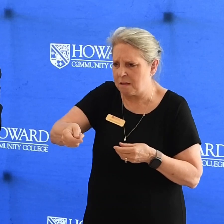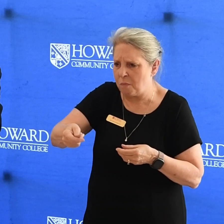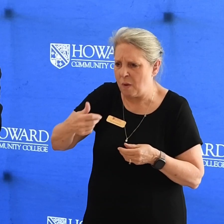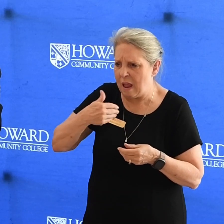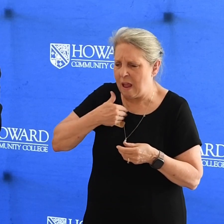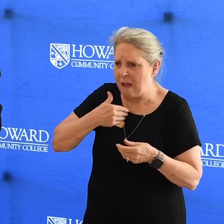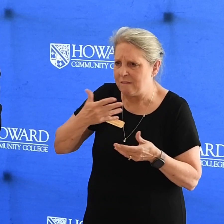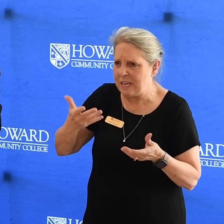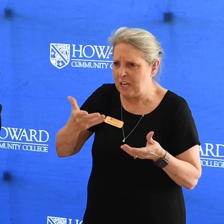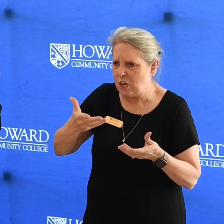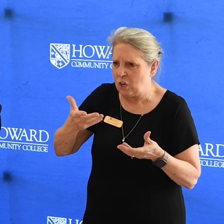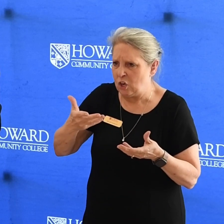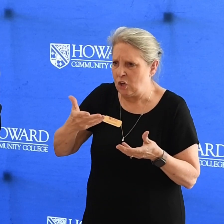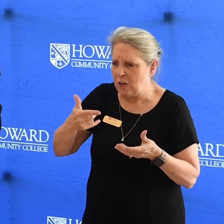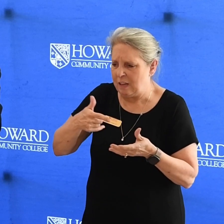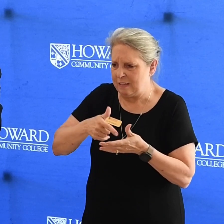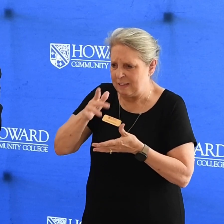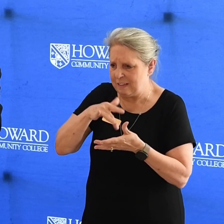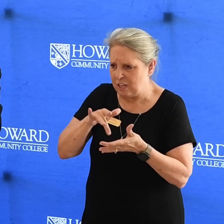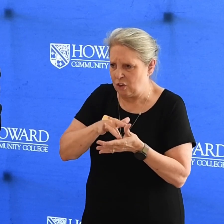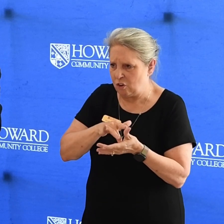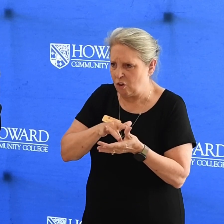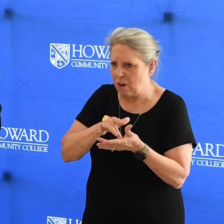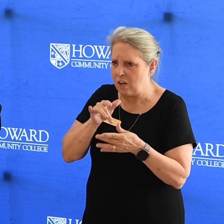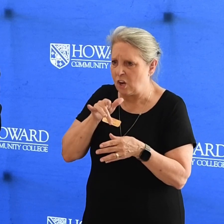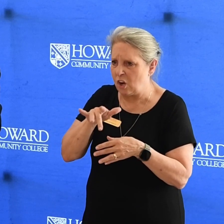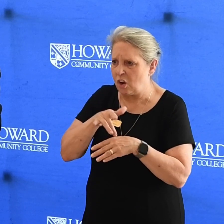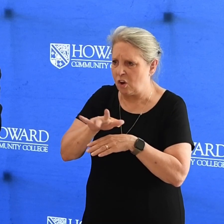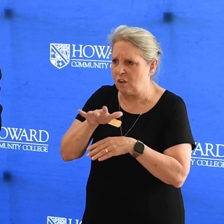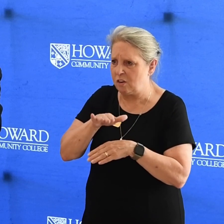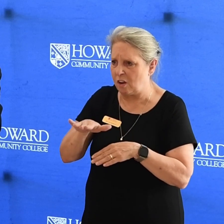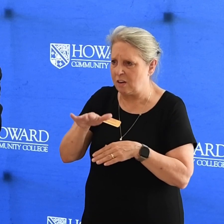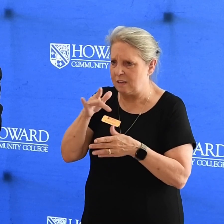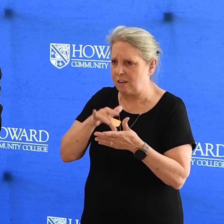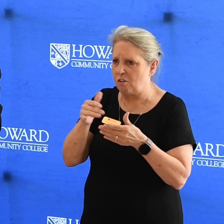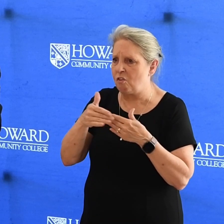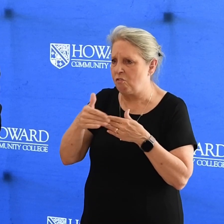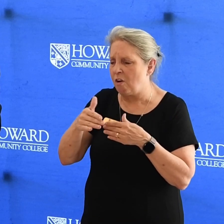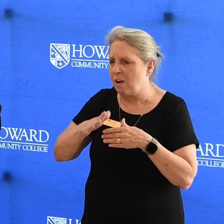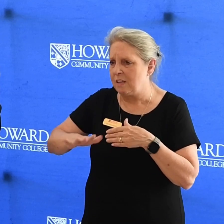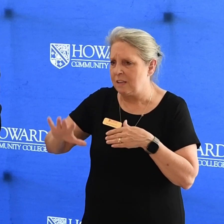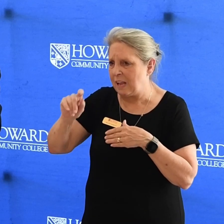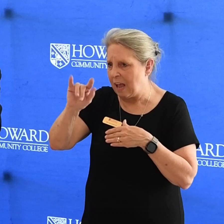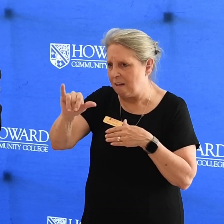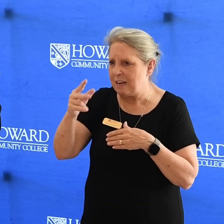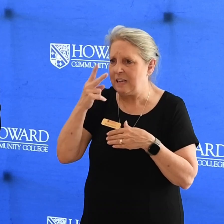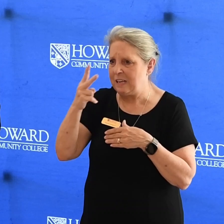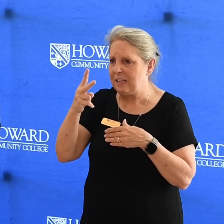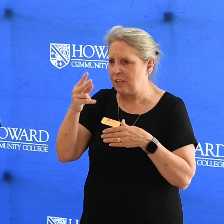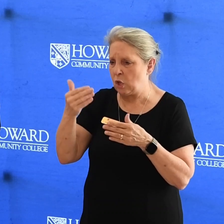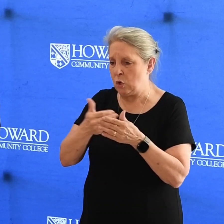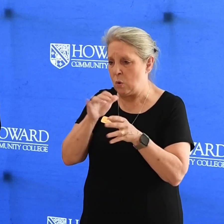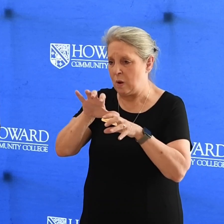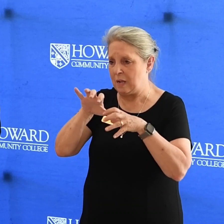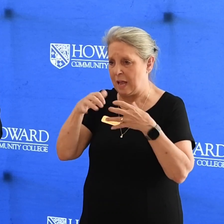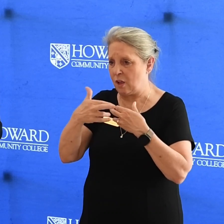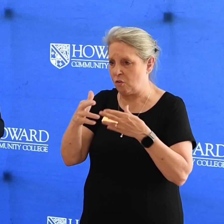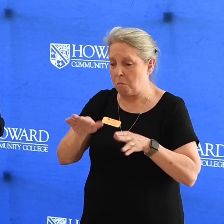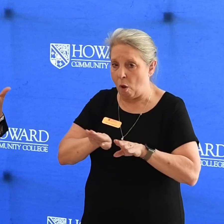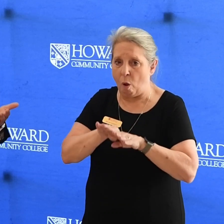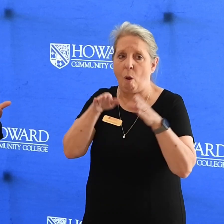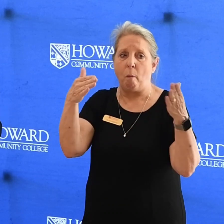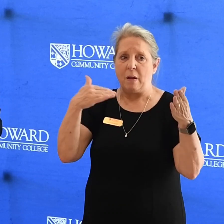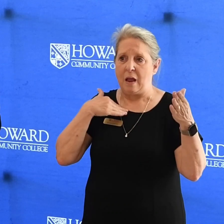have here in this center, and to early childhood centers across the county, to be able to see new classrooms open up, to